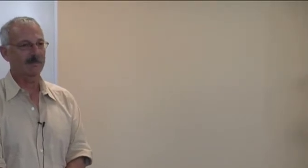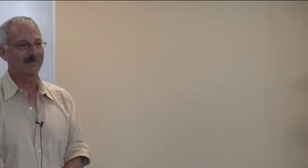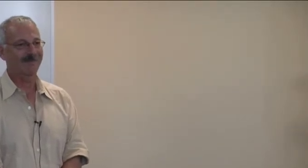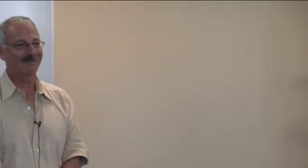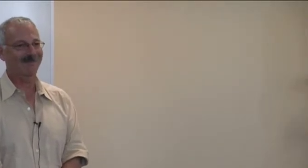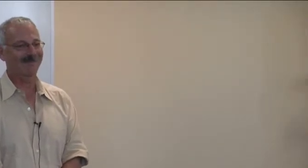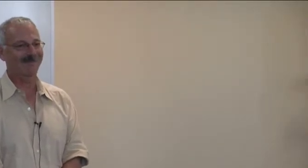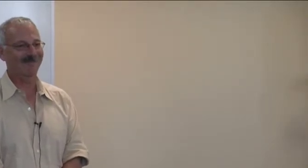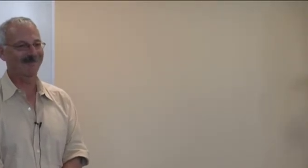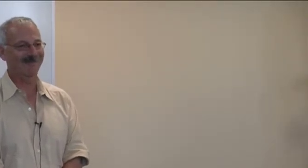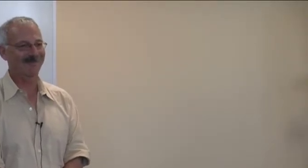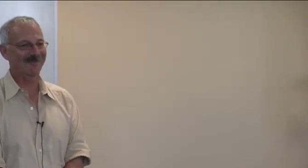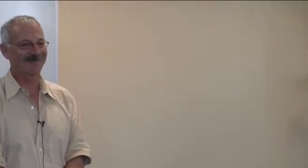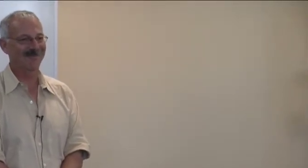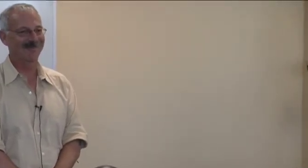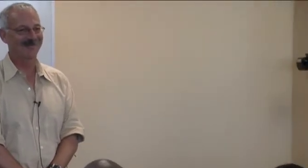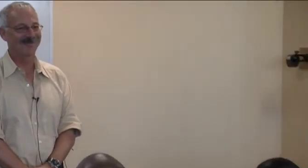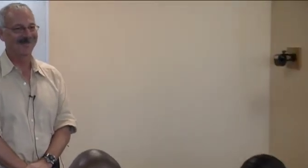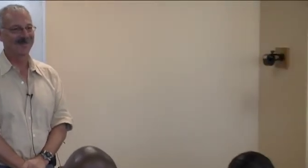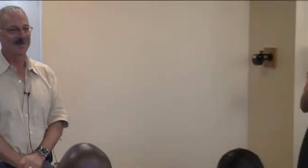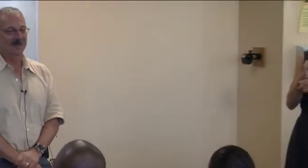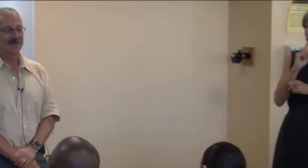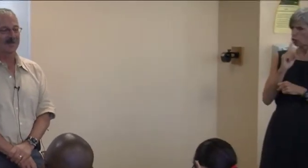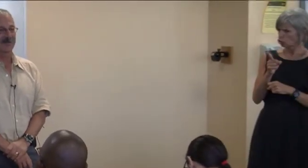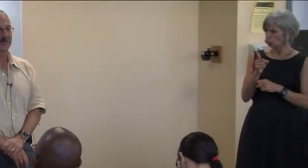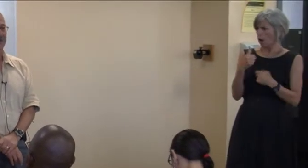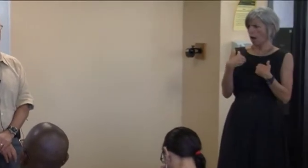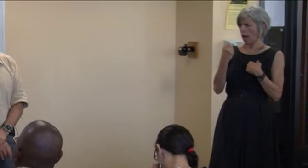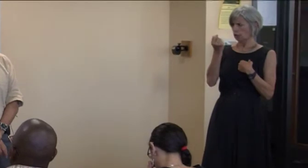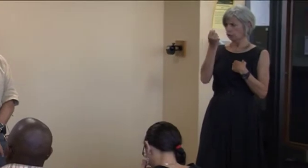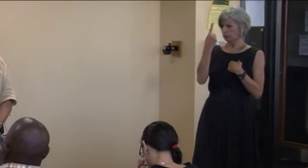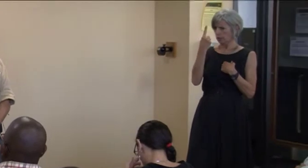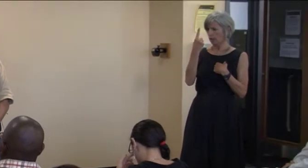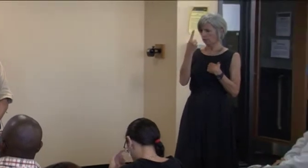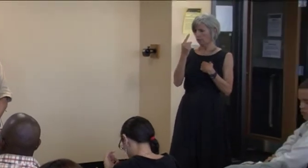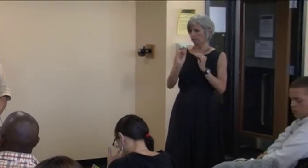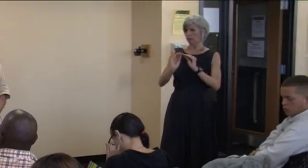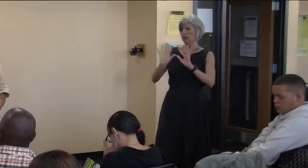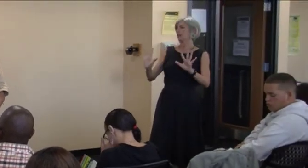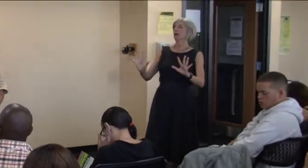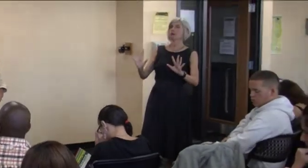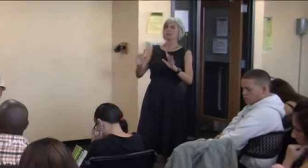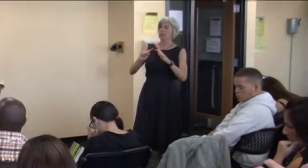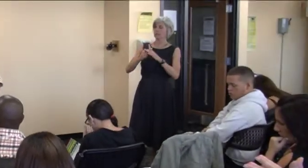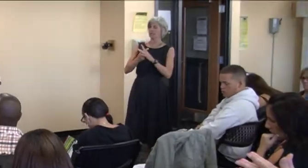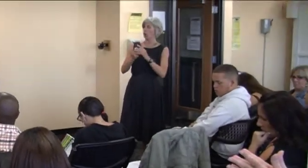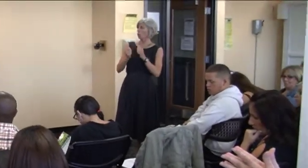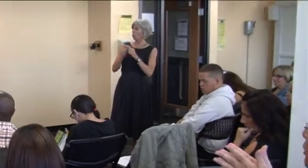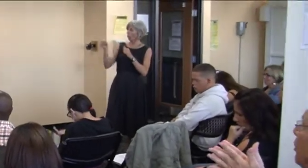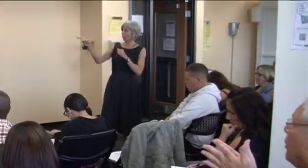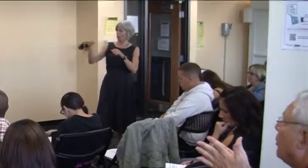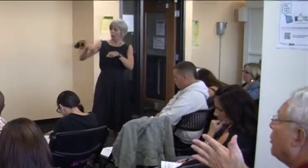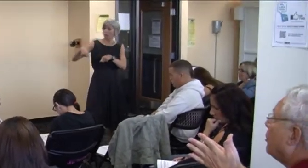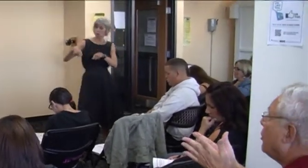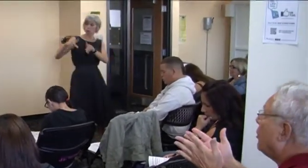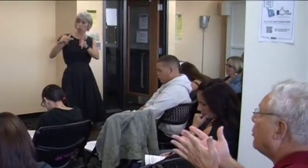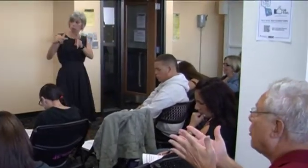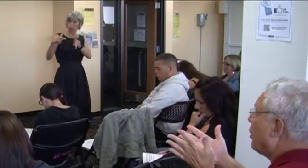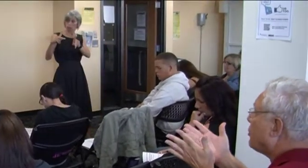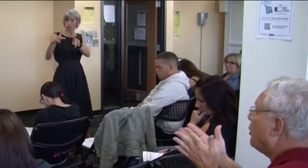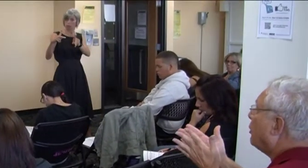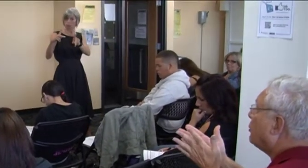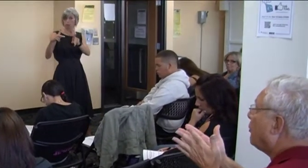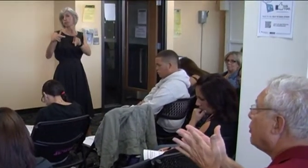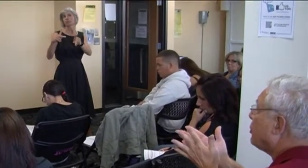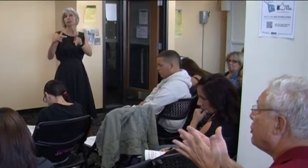make sure I'm getting it for the benefit of everybody else as well as myself. Starting with the opportunity,